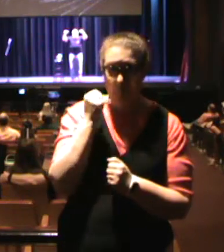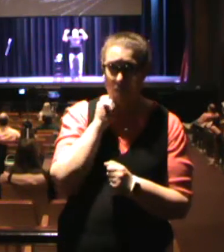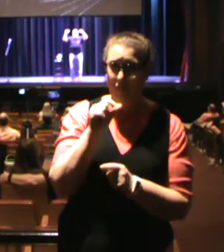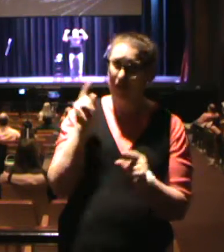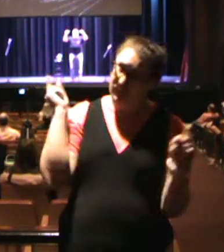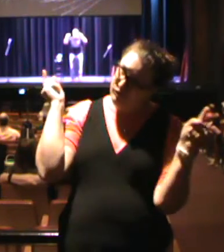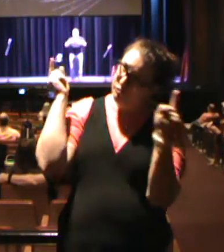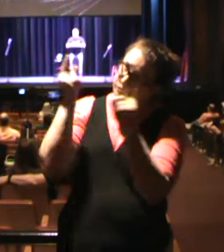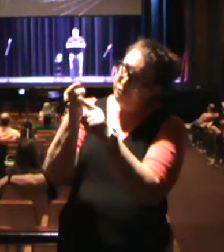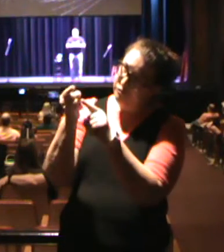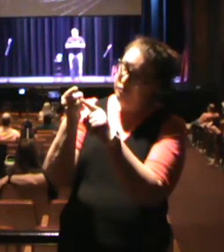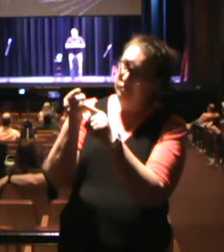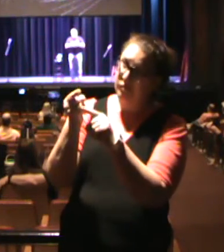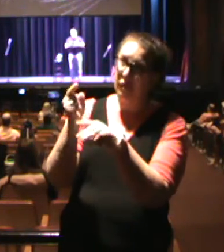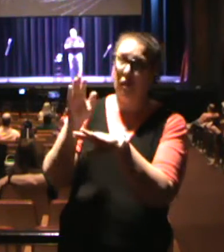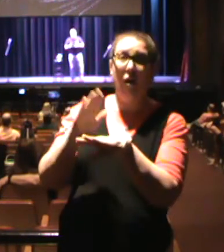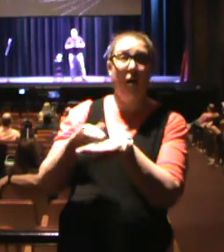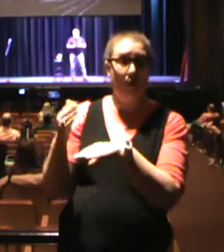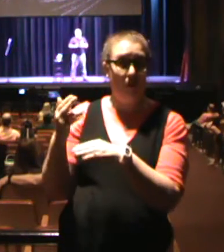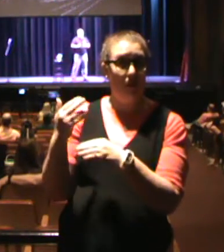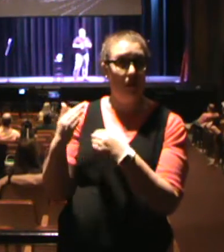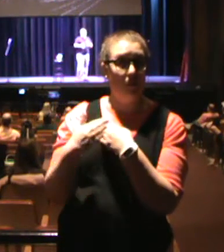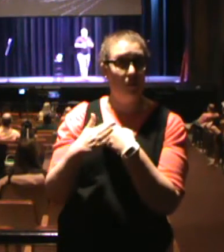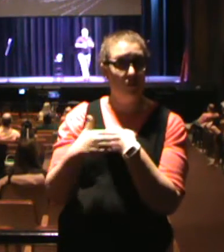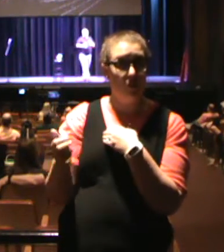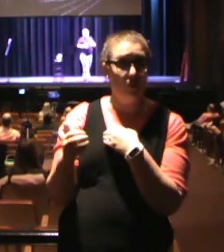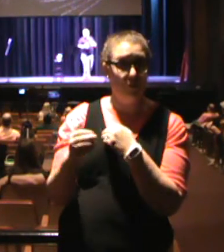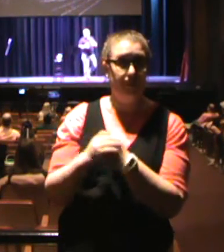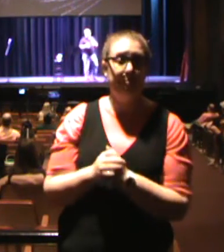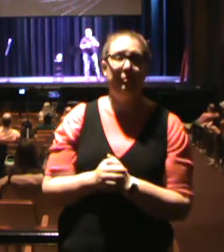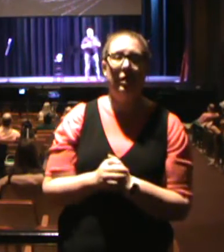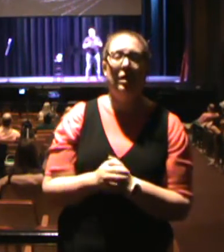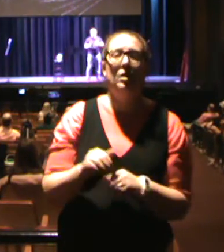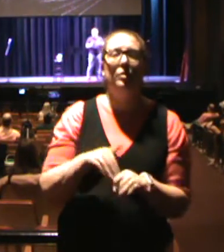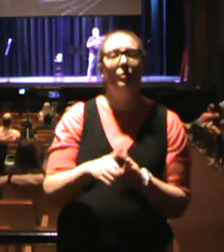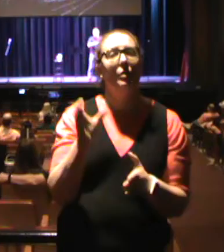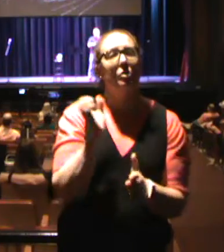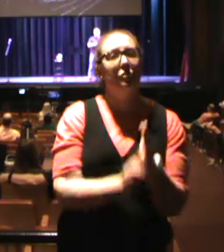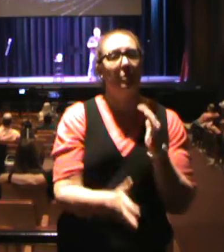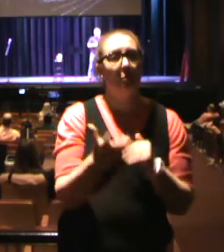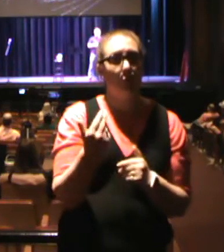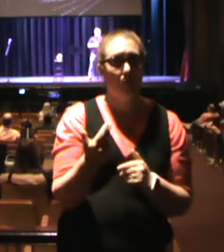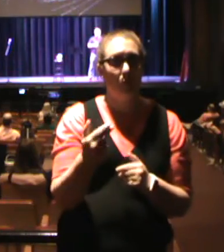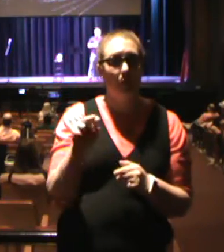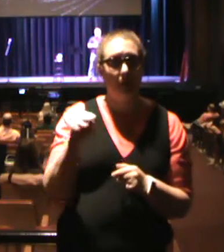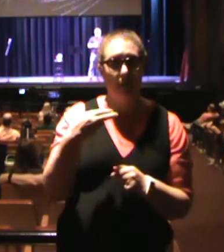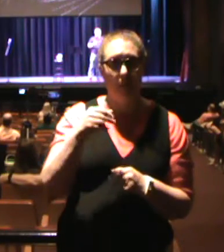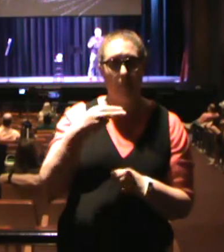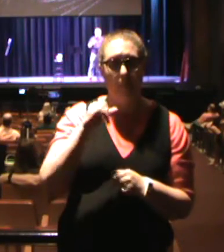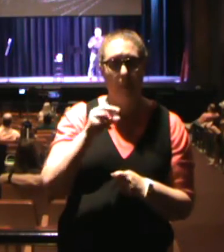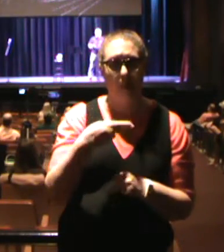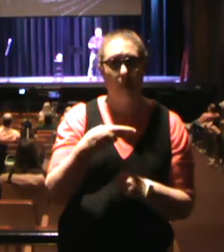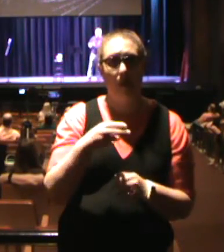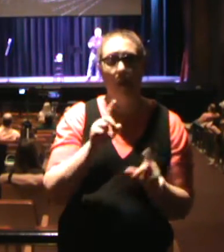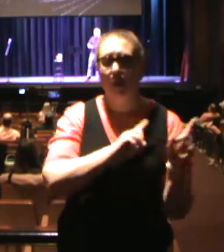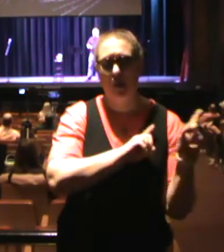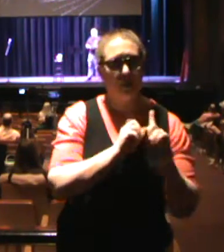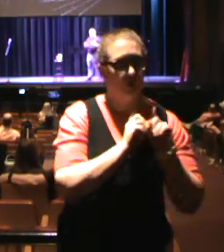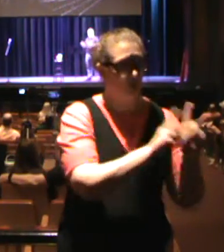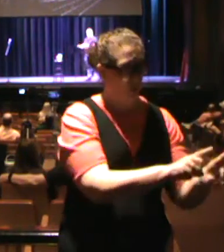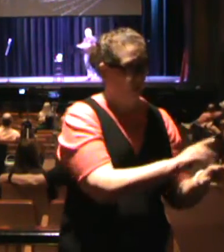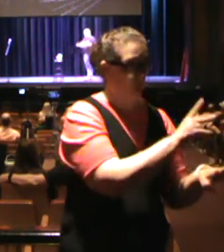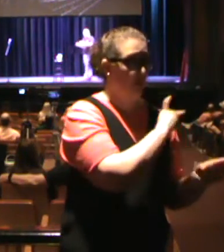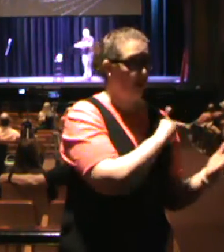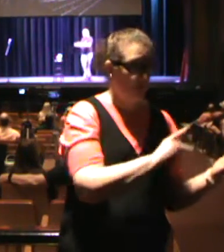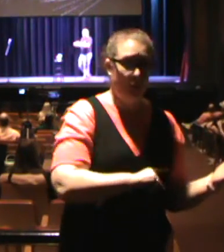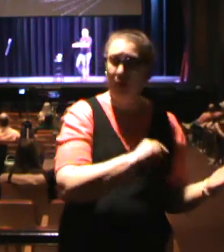focused on what it's called to do. So when we read chapter 13, Nehemiah had gone back to the king. We're not told how long